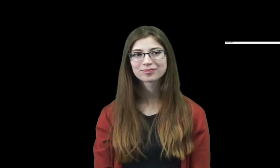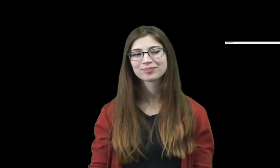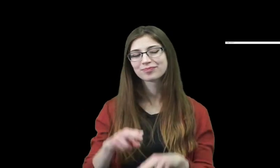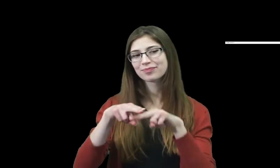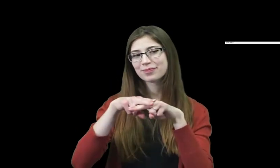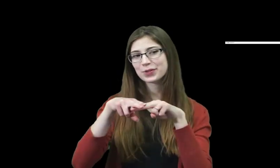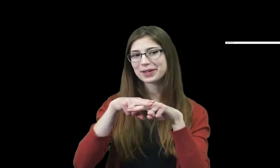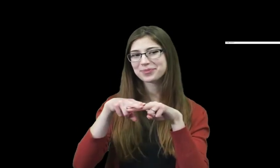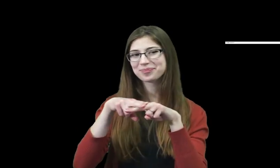Train.